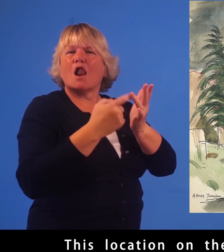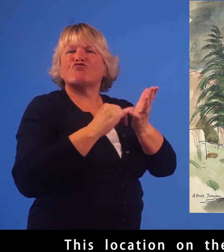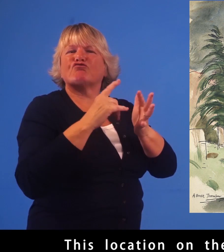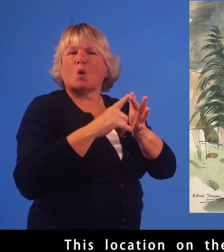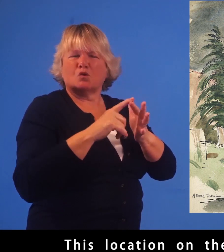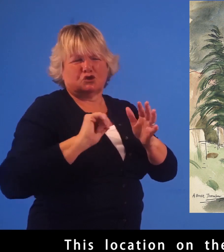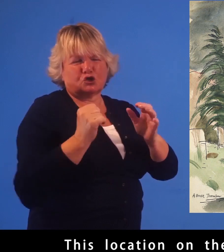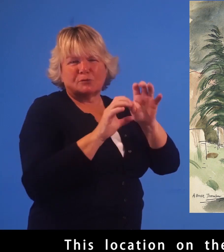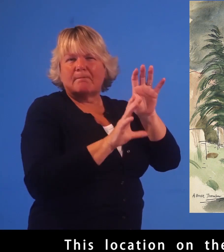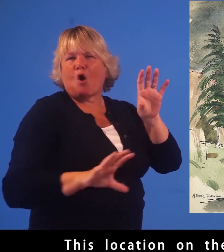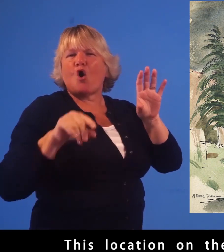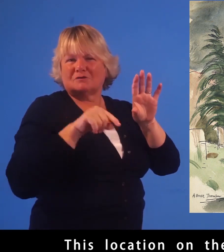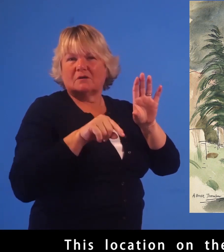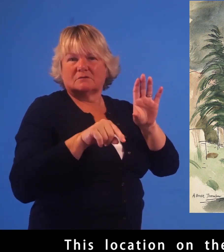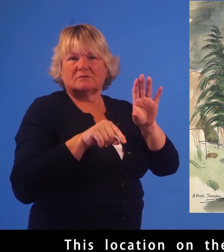borders,